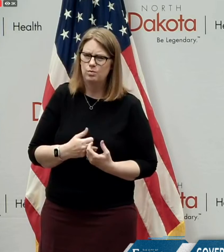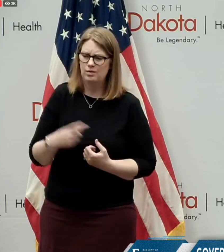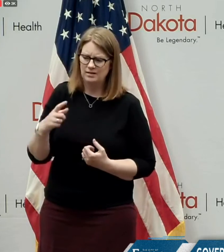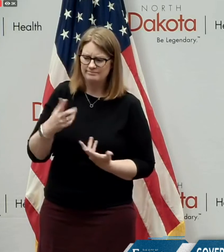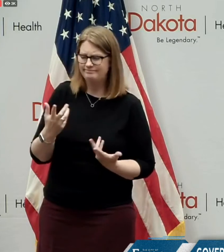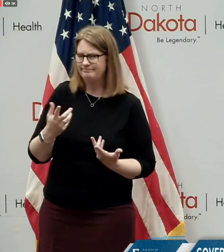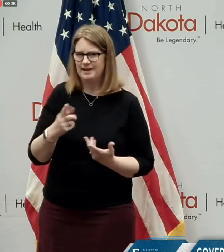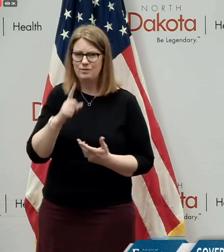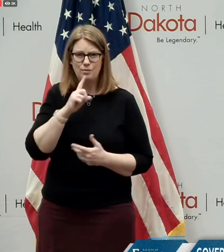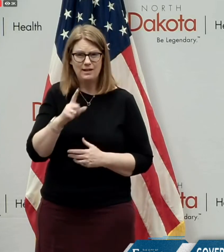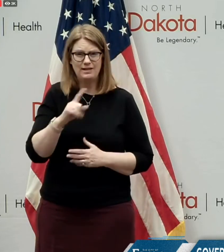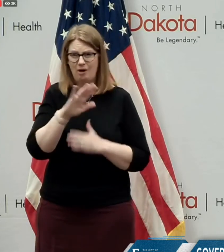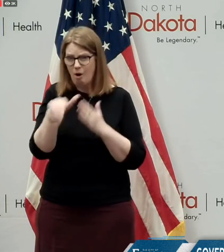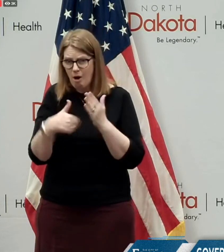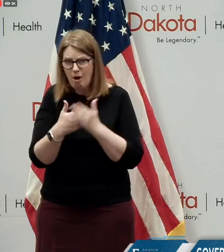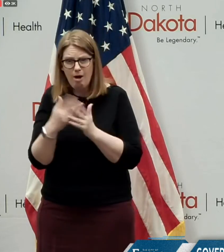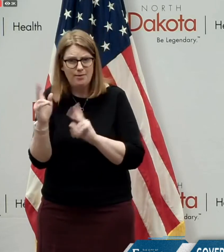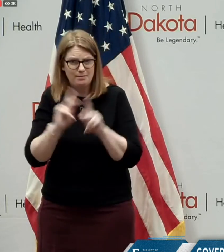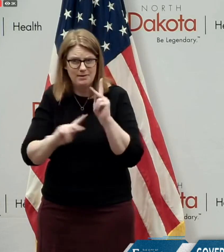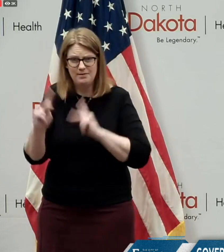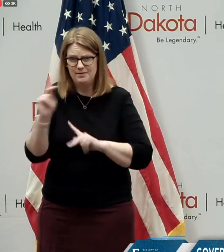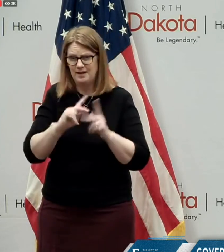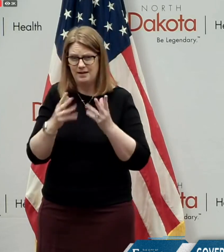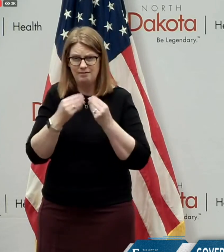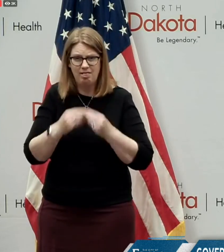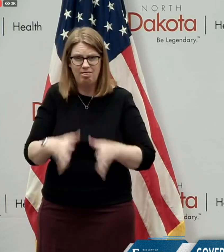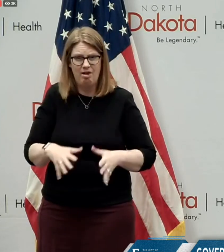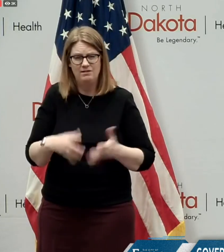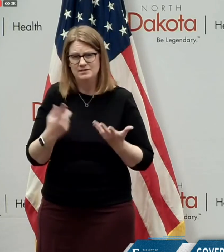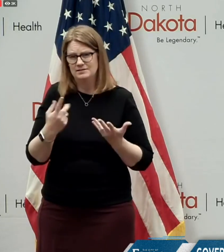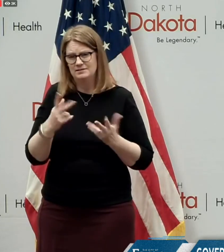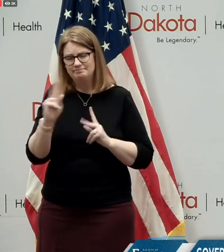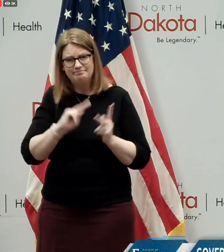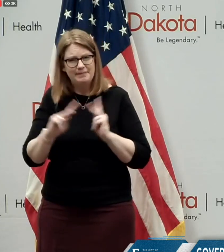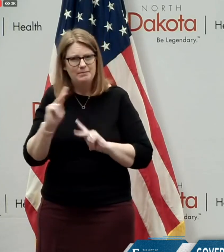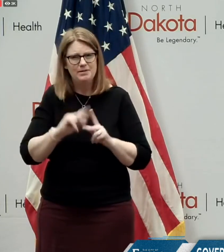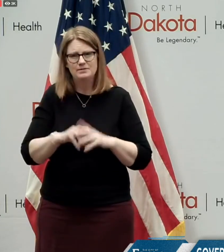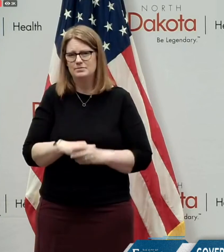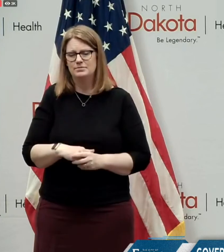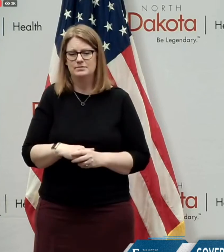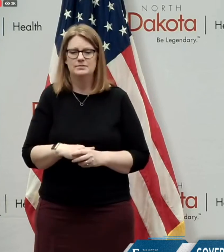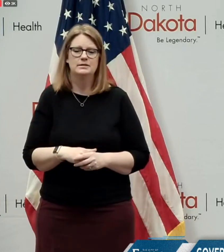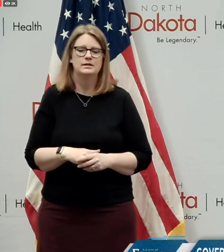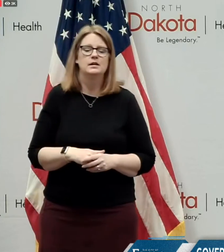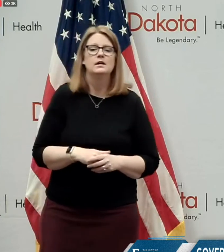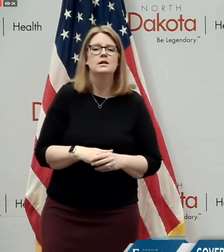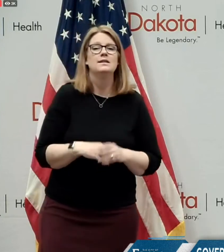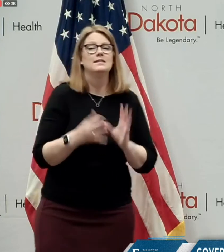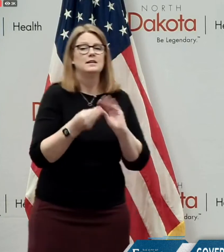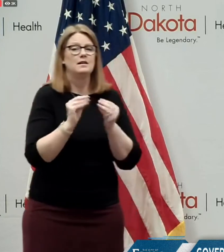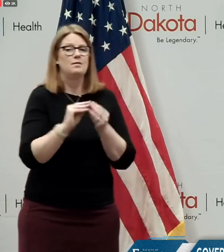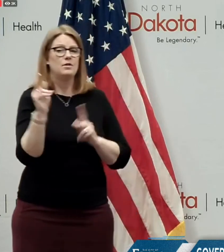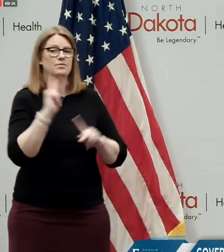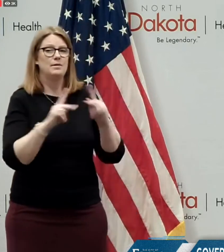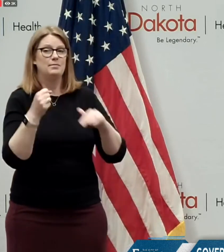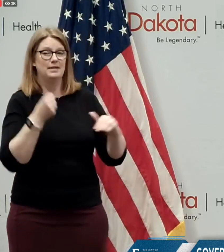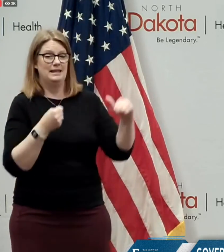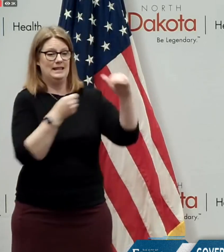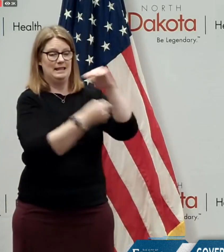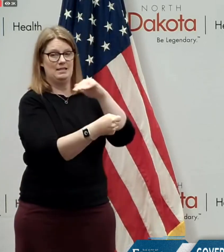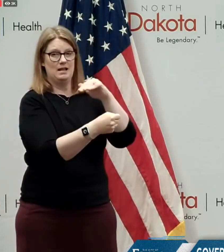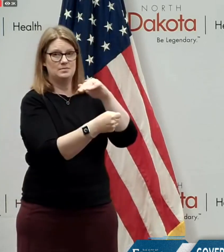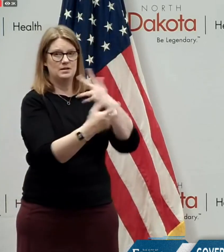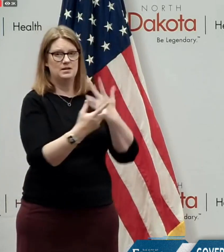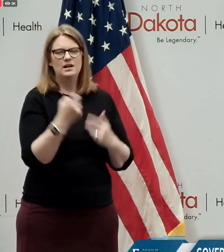have suffered a loss through the COVID-19 pandemic. From a hospitalization testing standpoint, again, part of what this is all about was